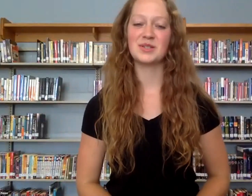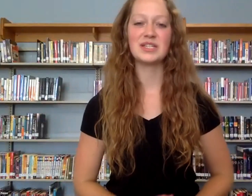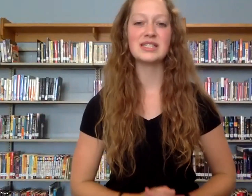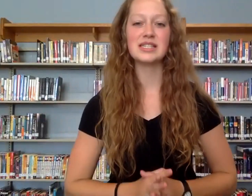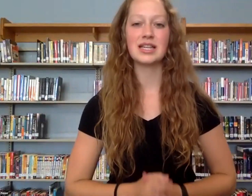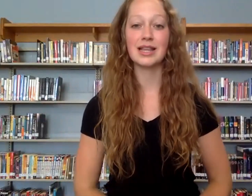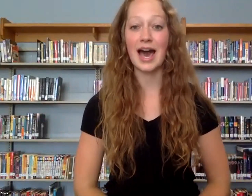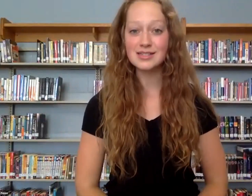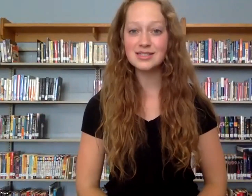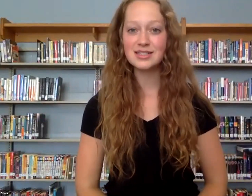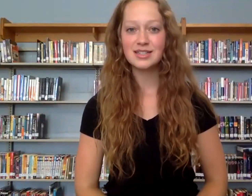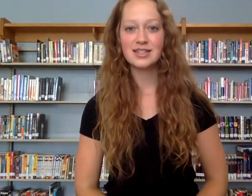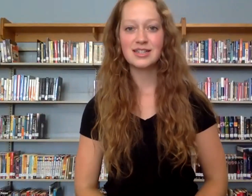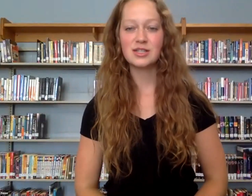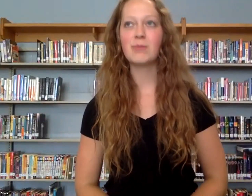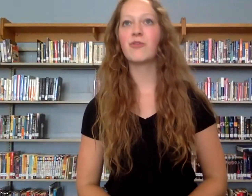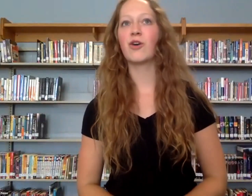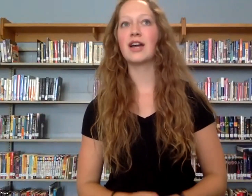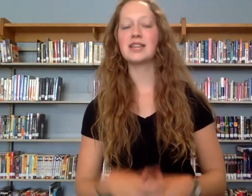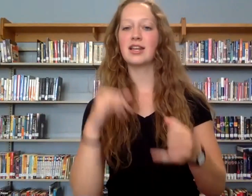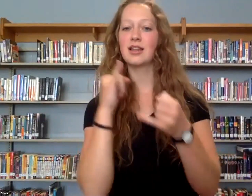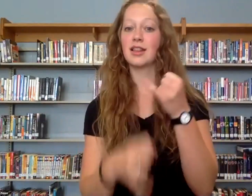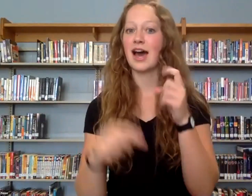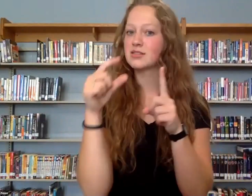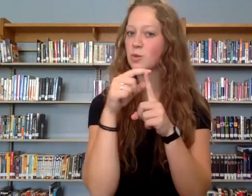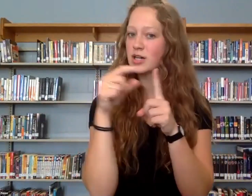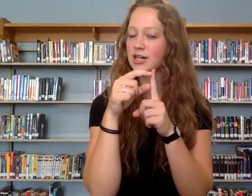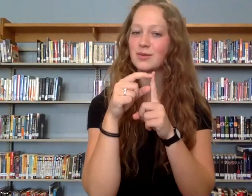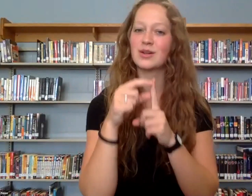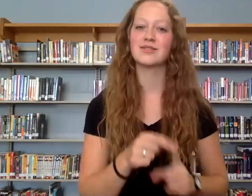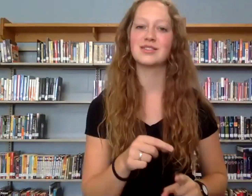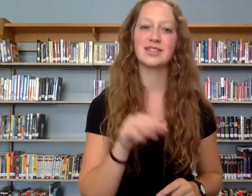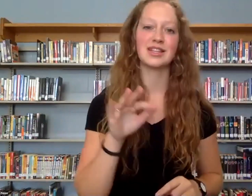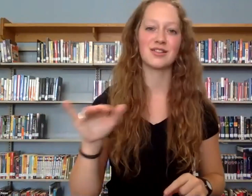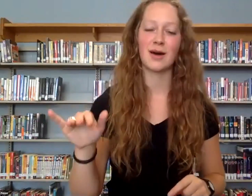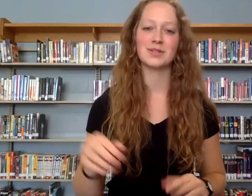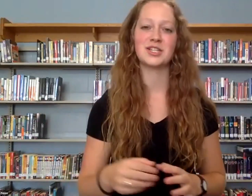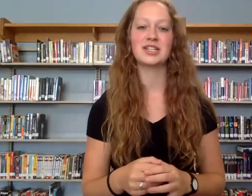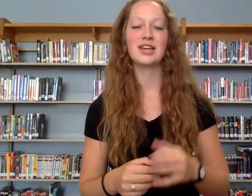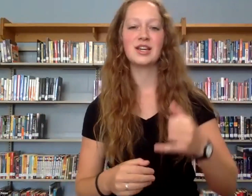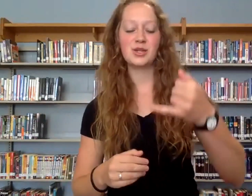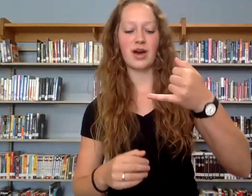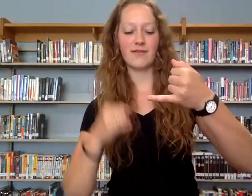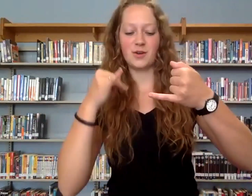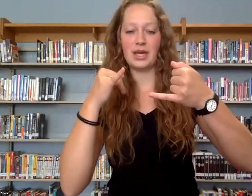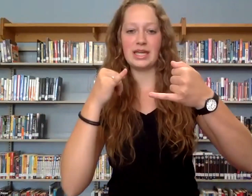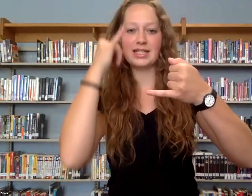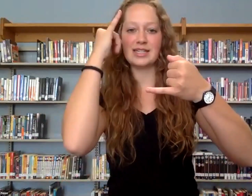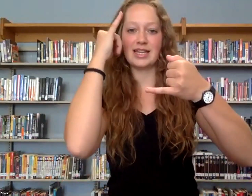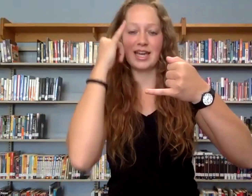one too. This is last. So like before I said last word when I was doing the little competition. So you have your pinkies and